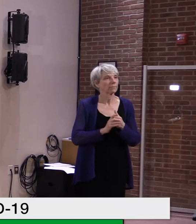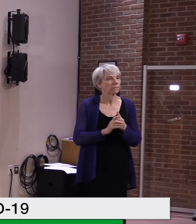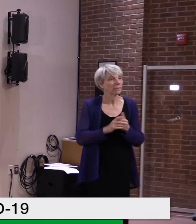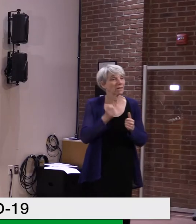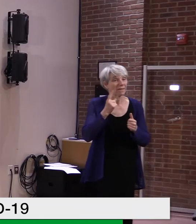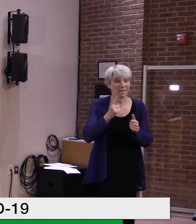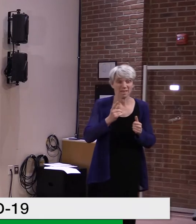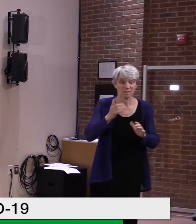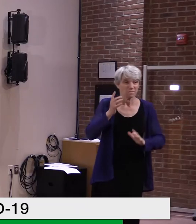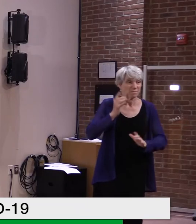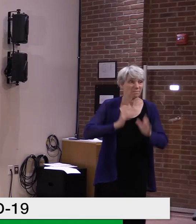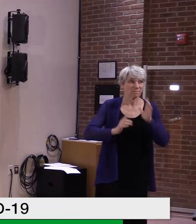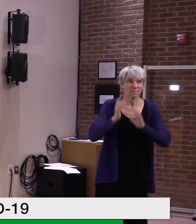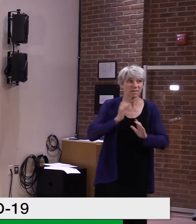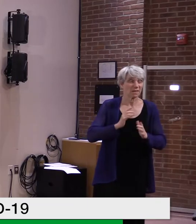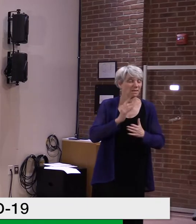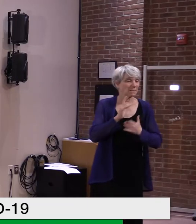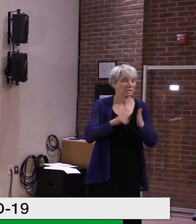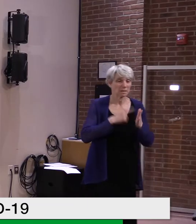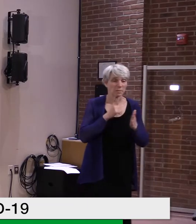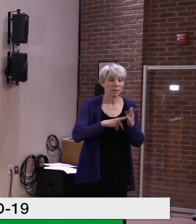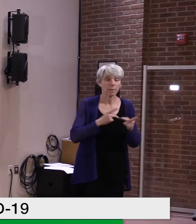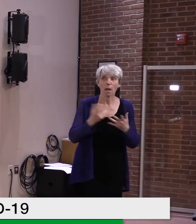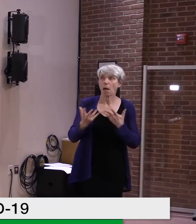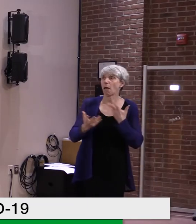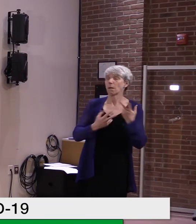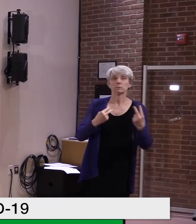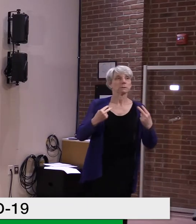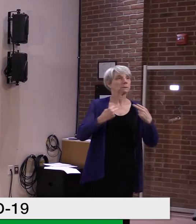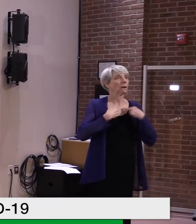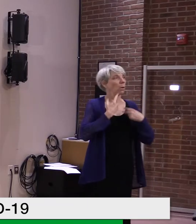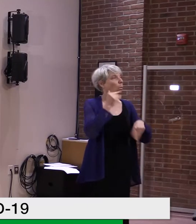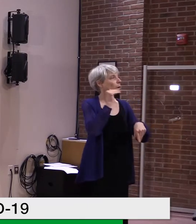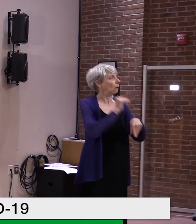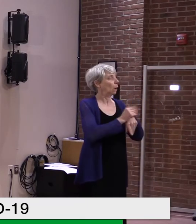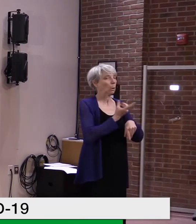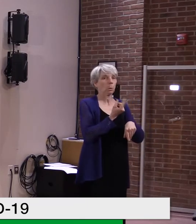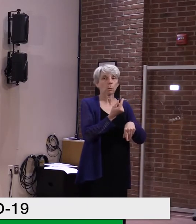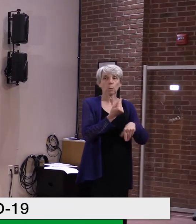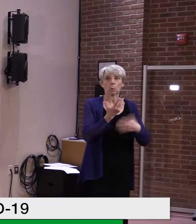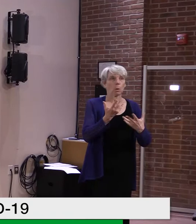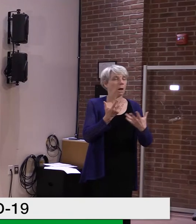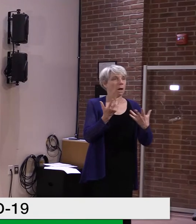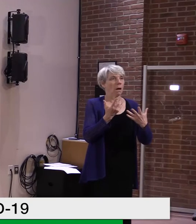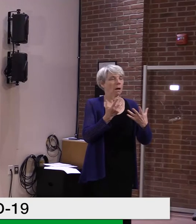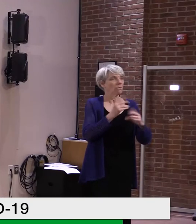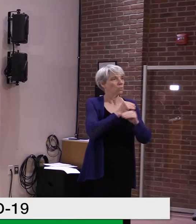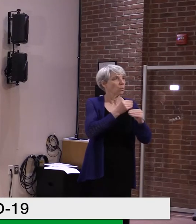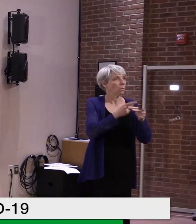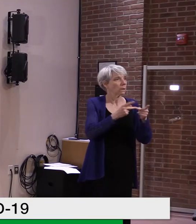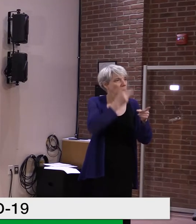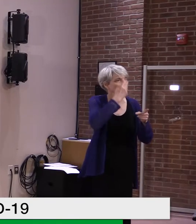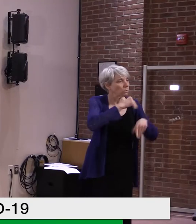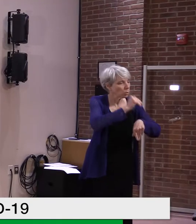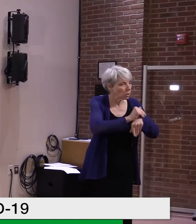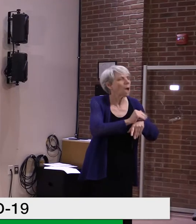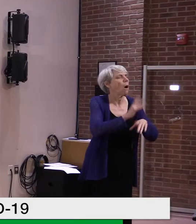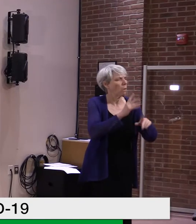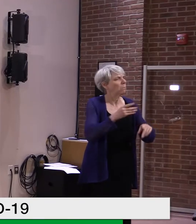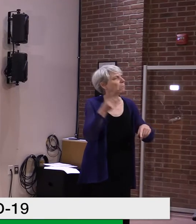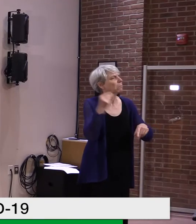night and then the program takes over. That's the original intent of the program. That's where we need to get back to. And I think